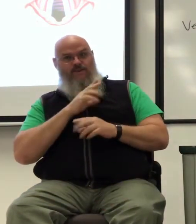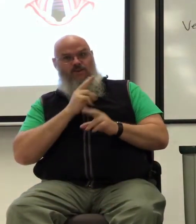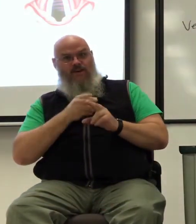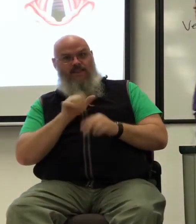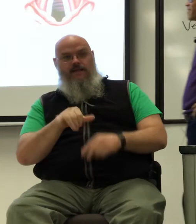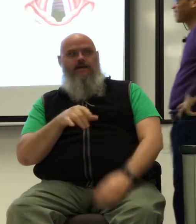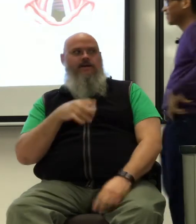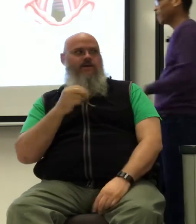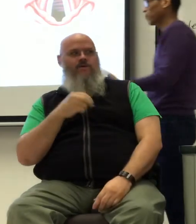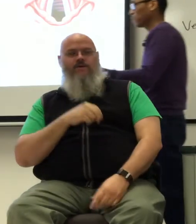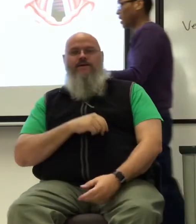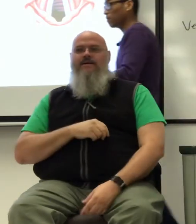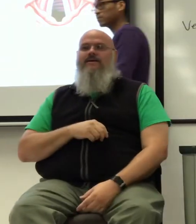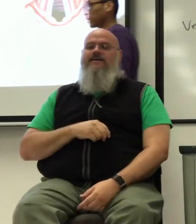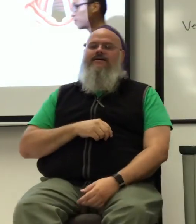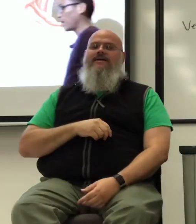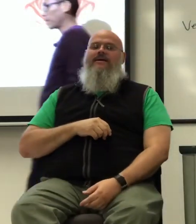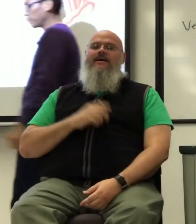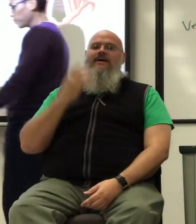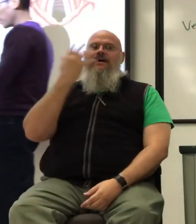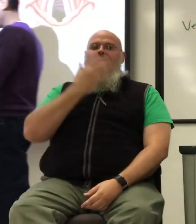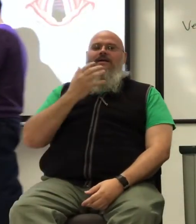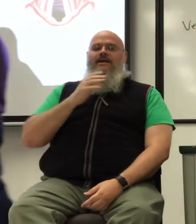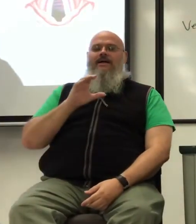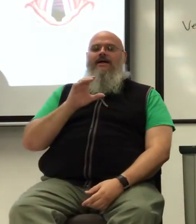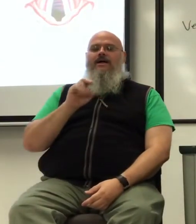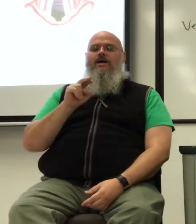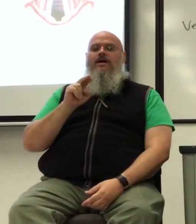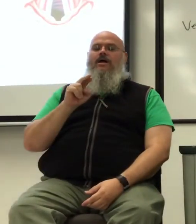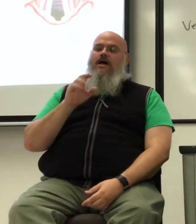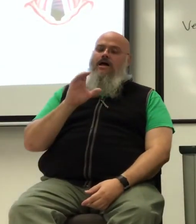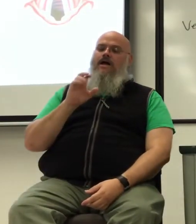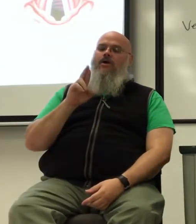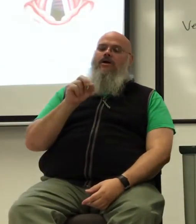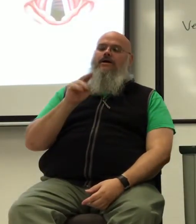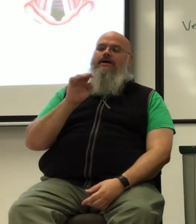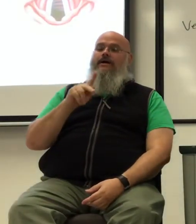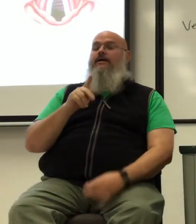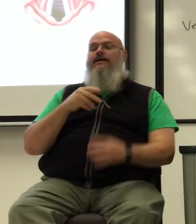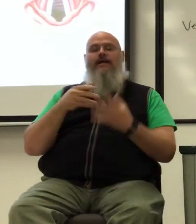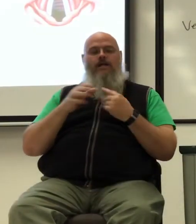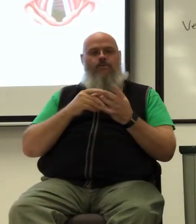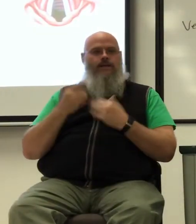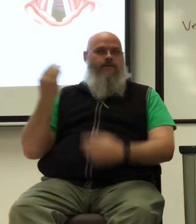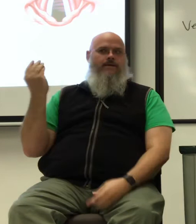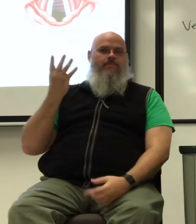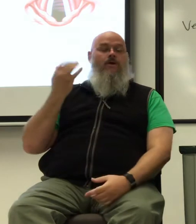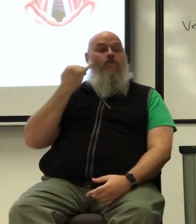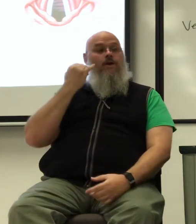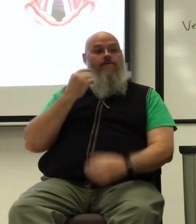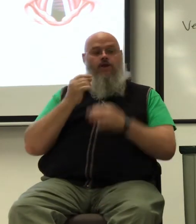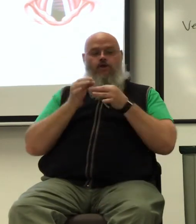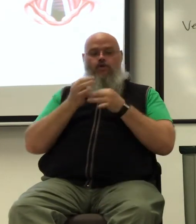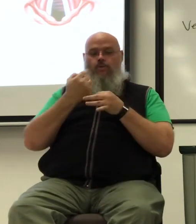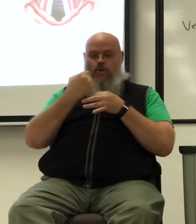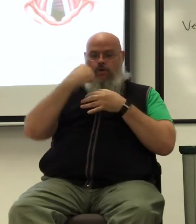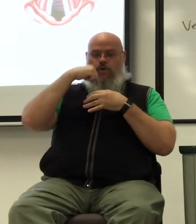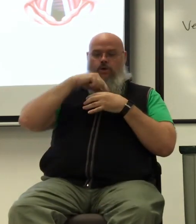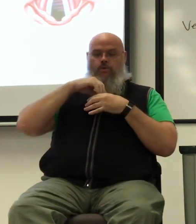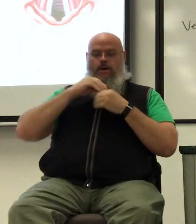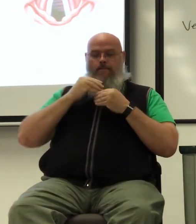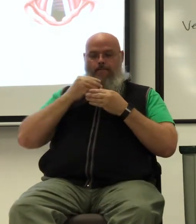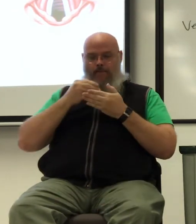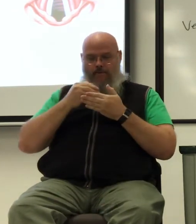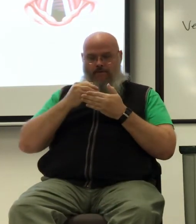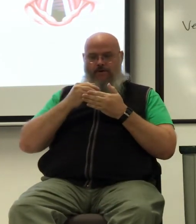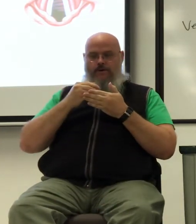No. Okay. Well, yeah, it looks like a crank. But I'm always told that you want to, like, when you insert it, you kind of want to lift forward.